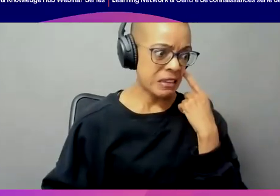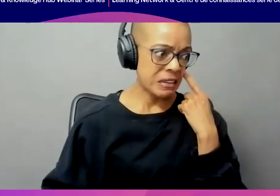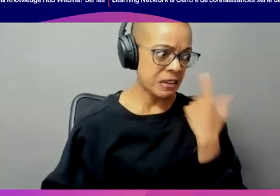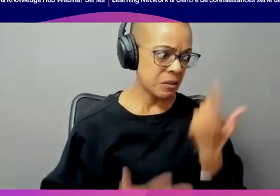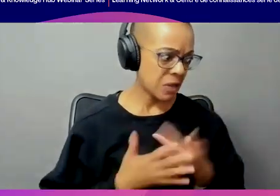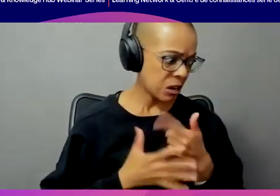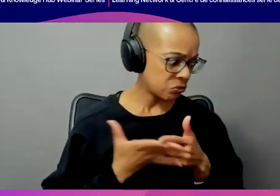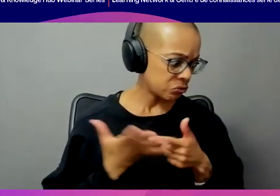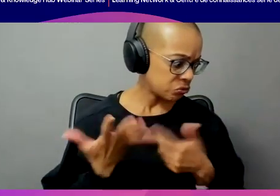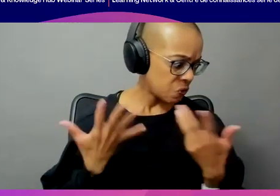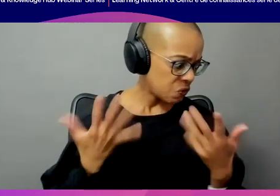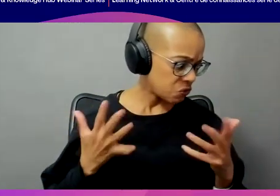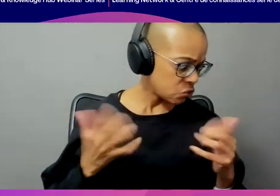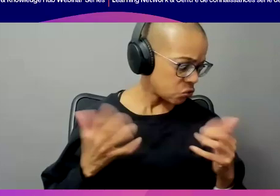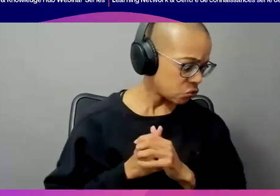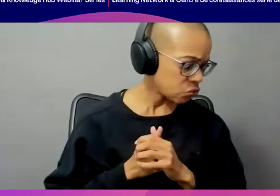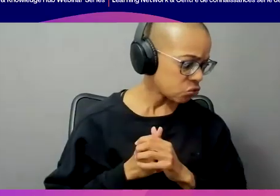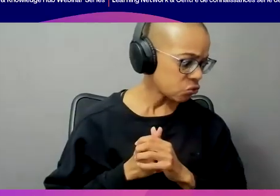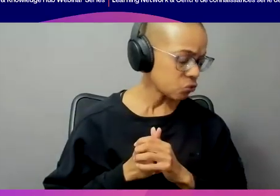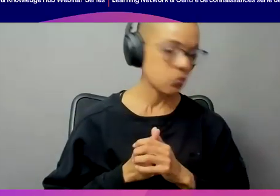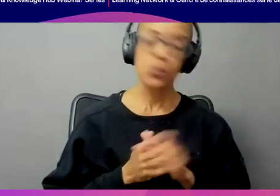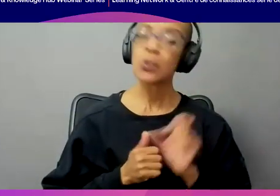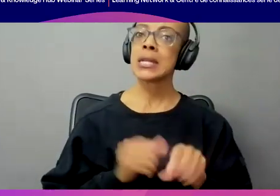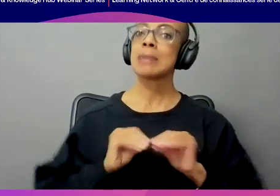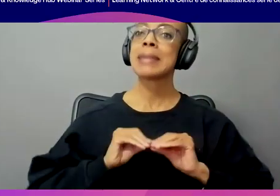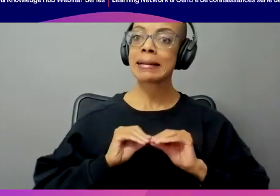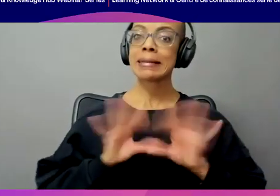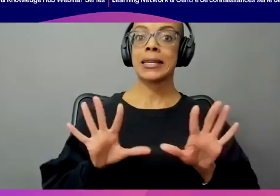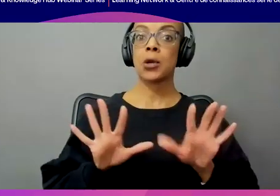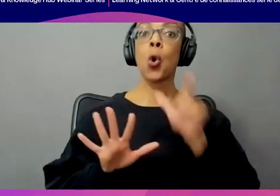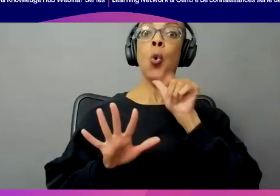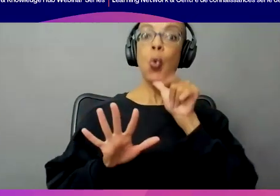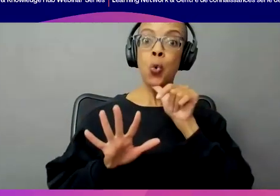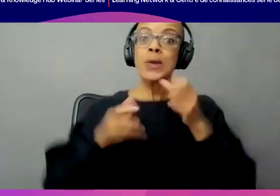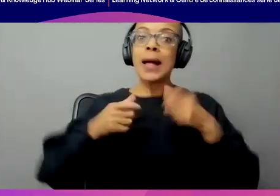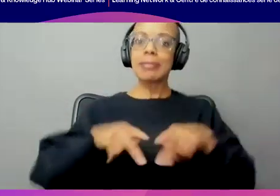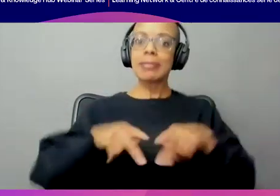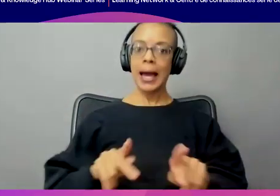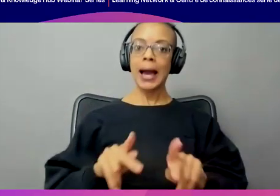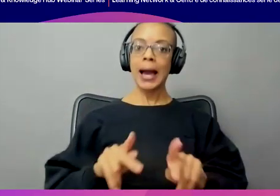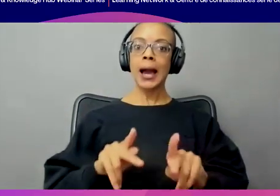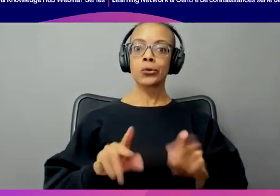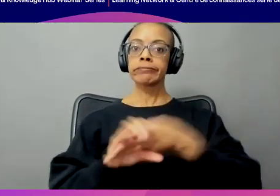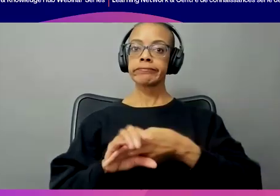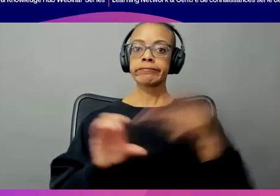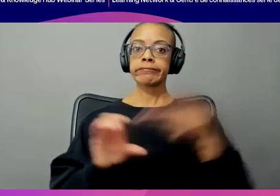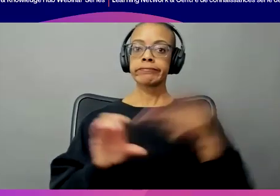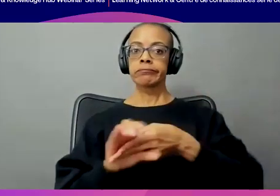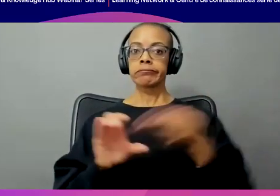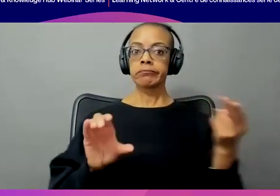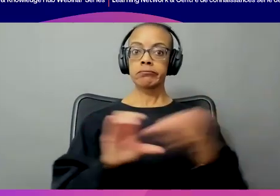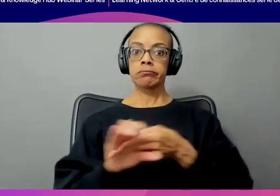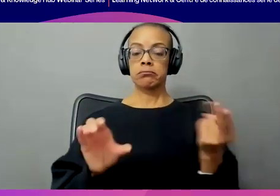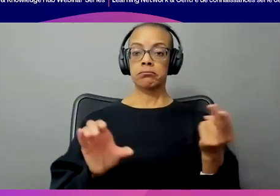I do think you have to have real clarity over things like who can come in and out the room. I mentioned that before. I mean, some people maybe don't